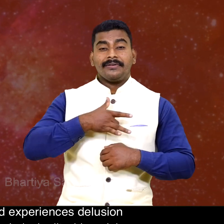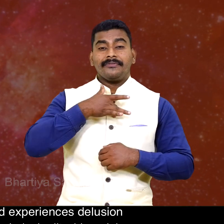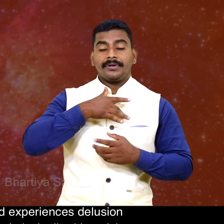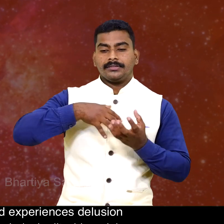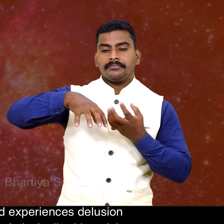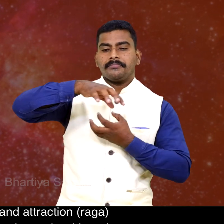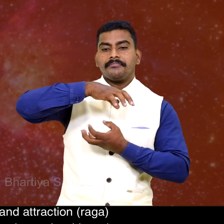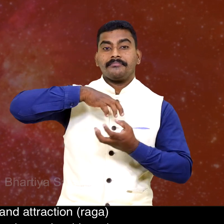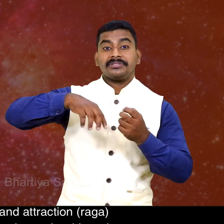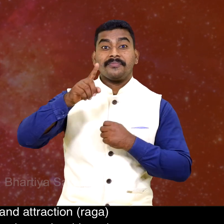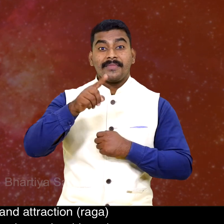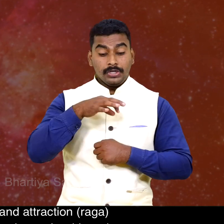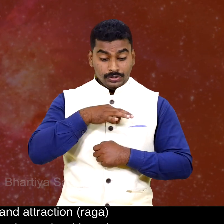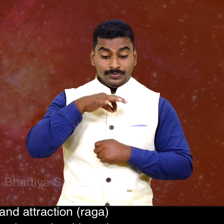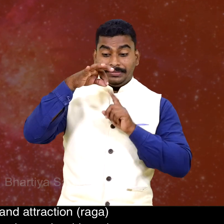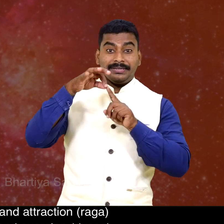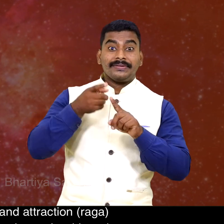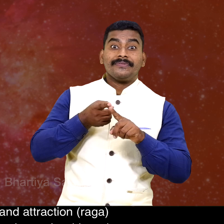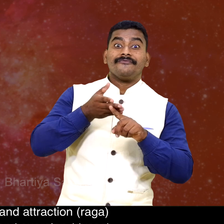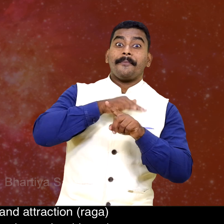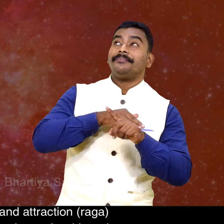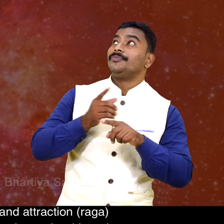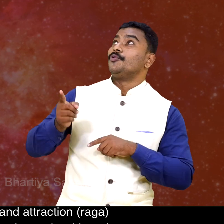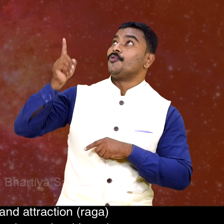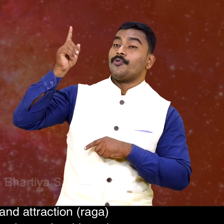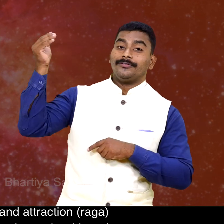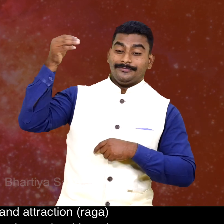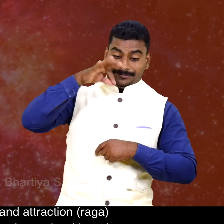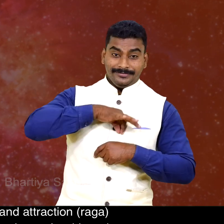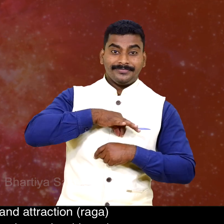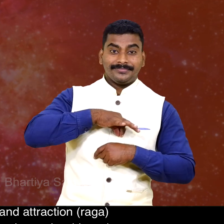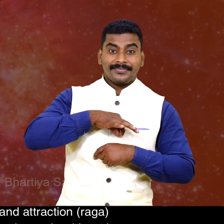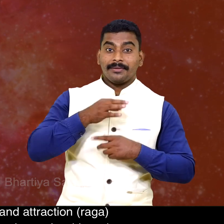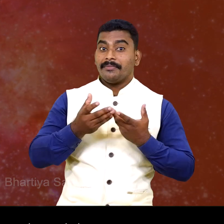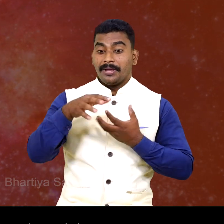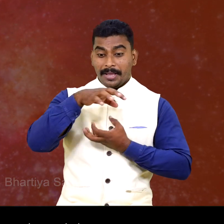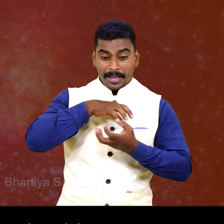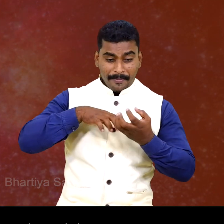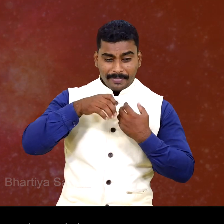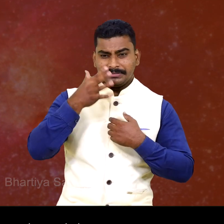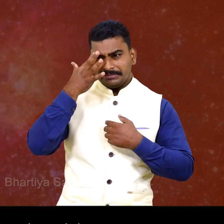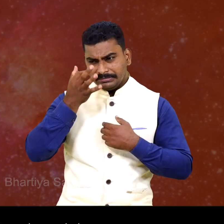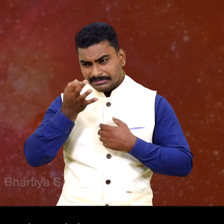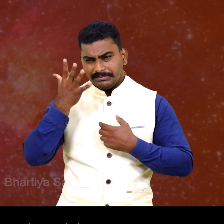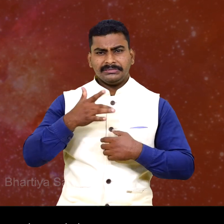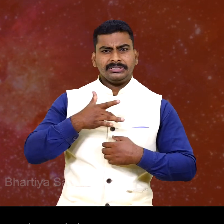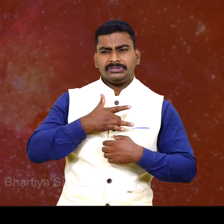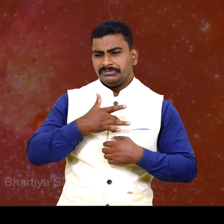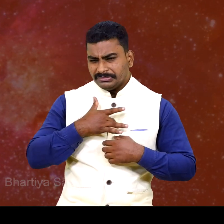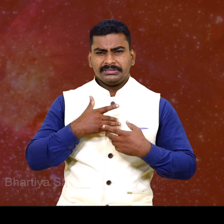duality, and attraction and aversion to the pains and pleasures. As